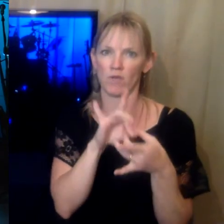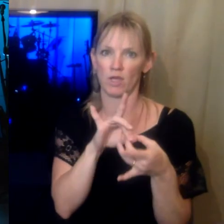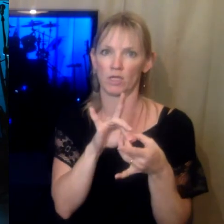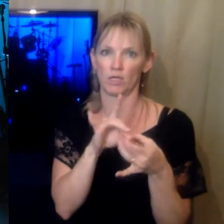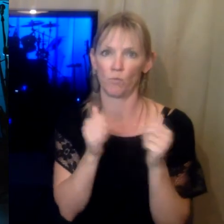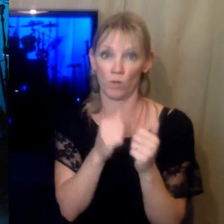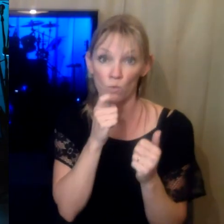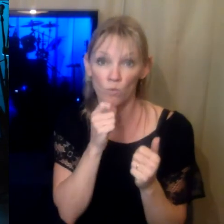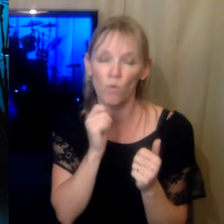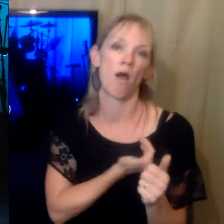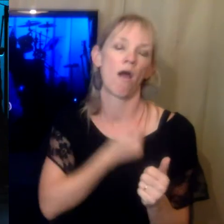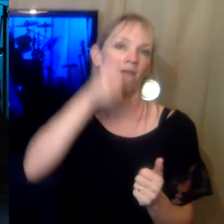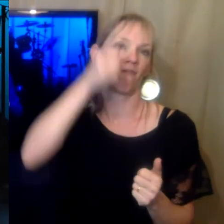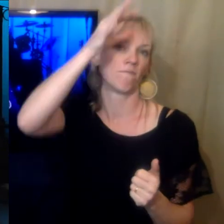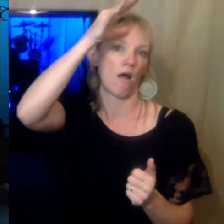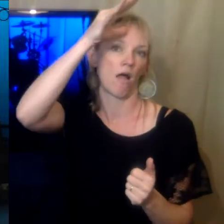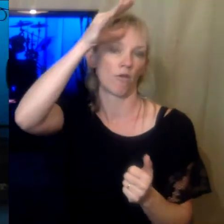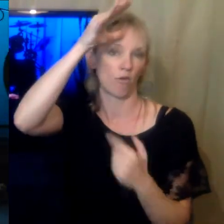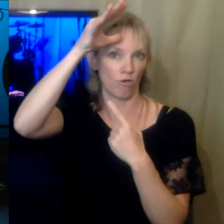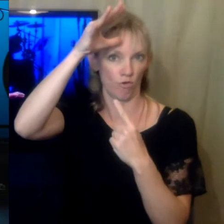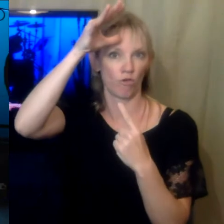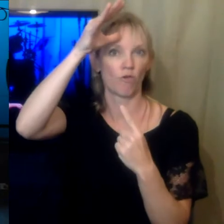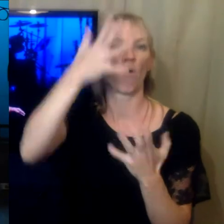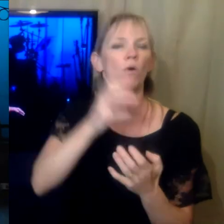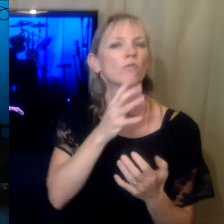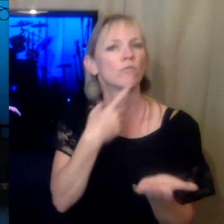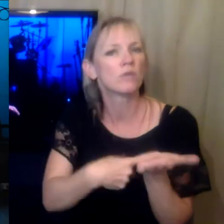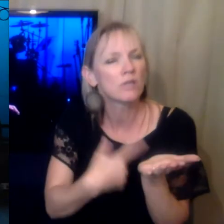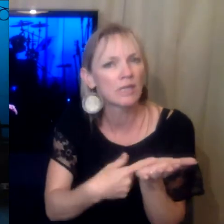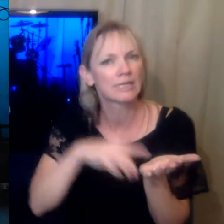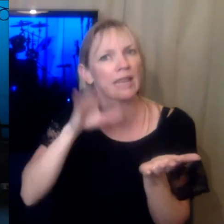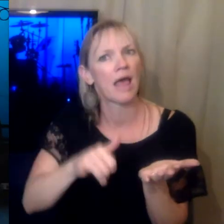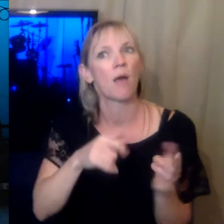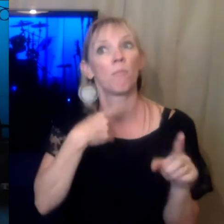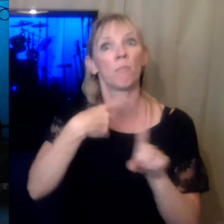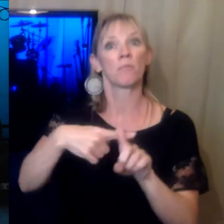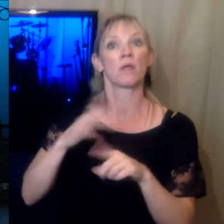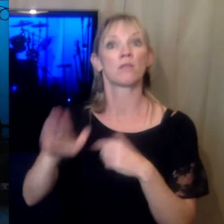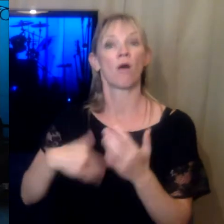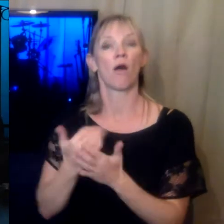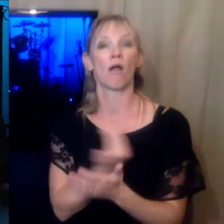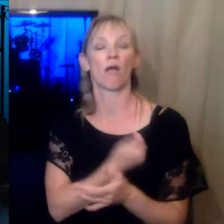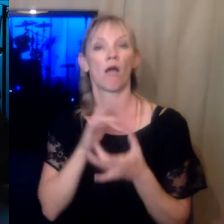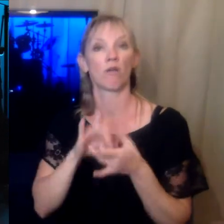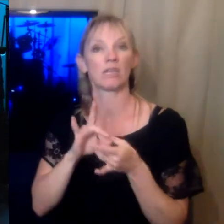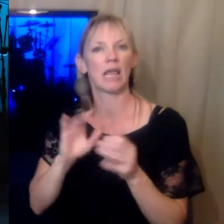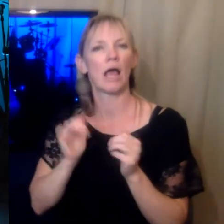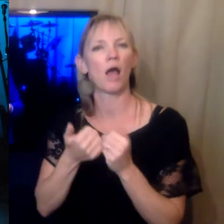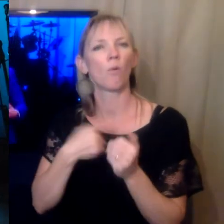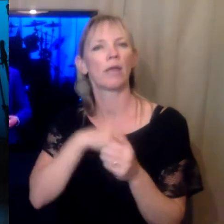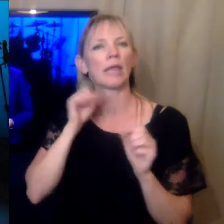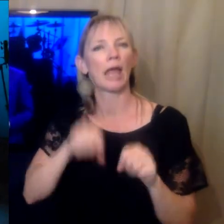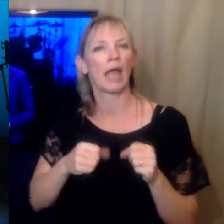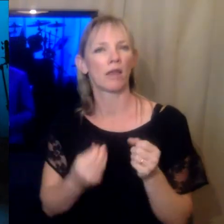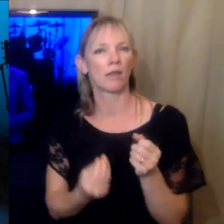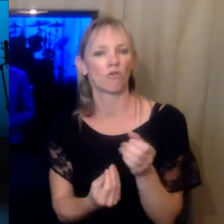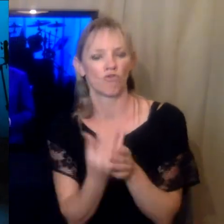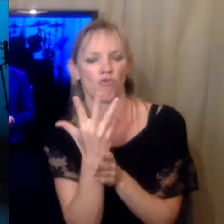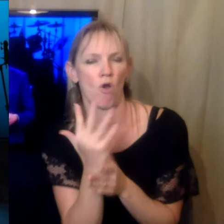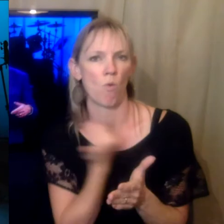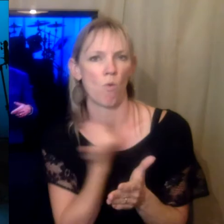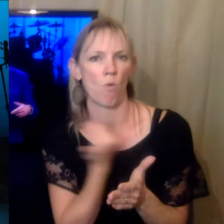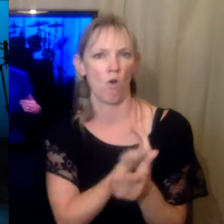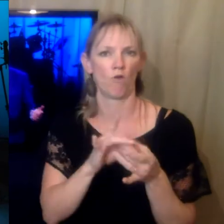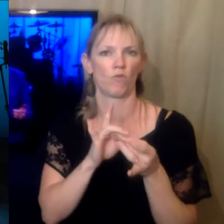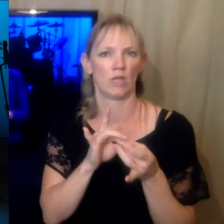I want to talk a little bit about that and also about all relationships and how we can grow within them most powerfully. Because